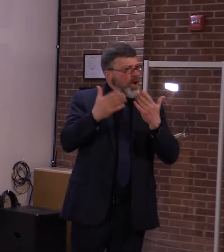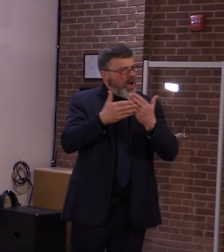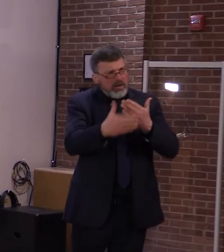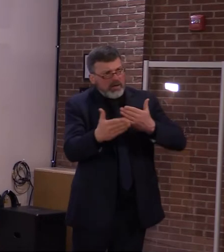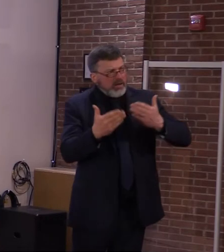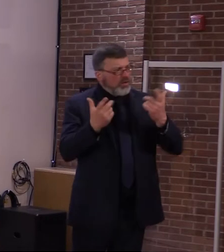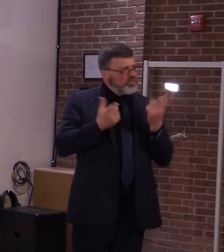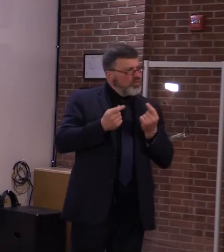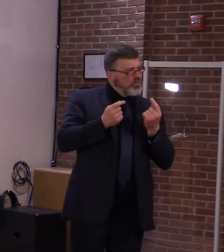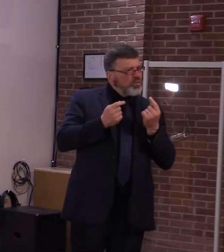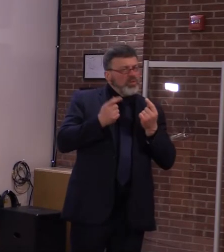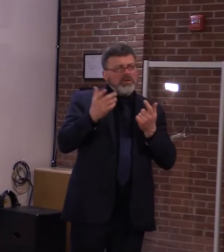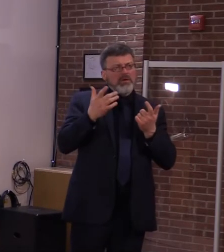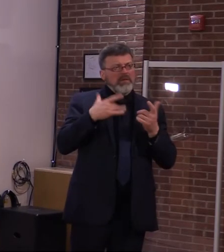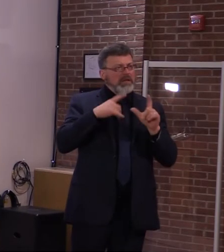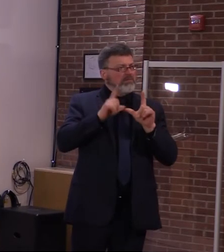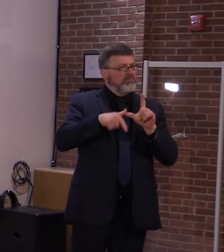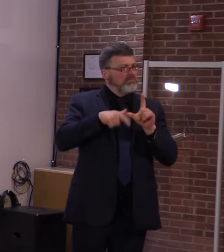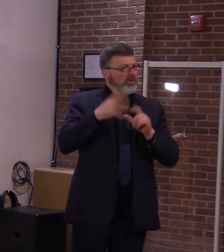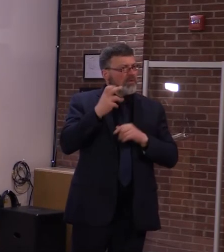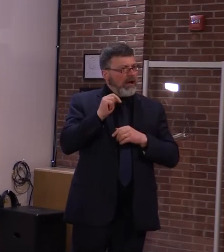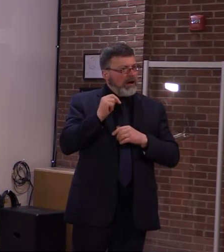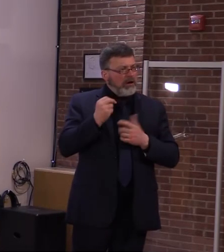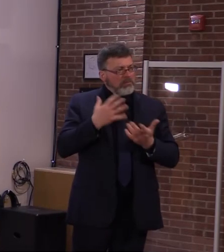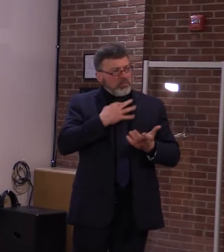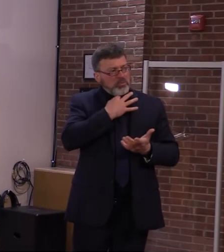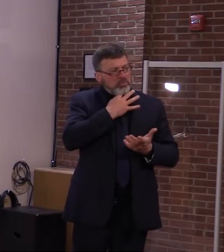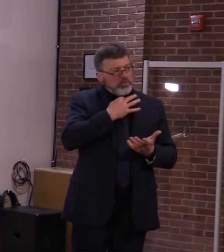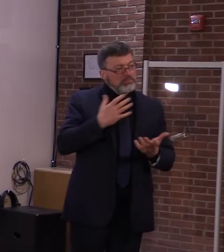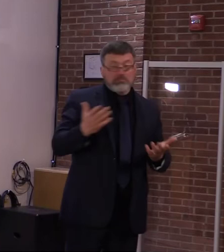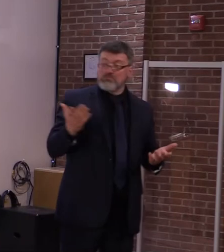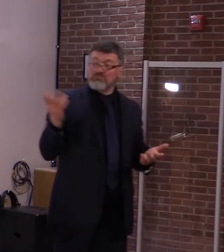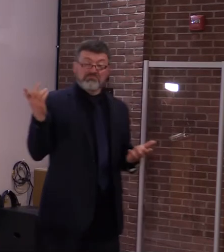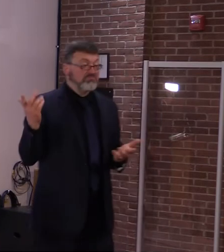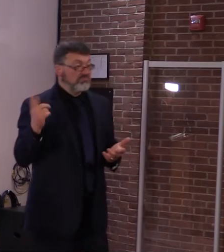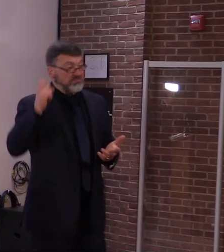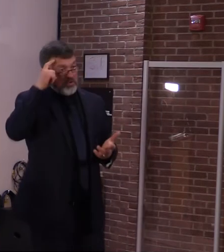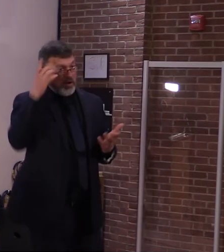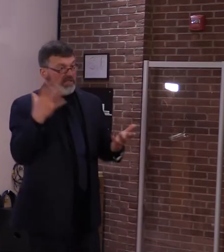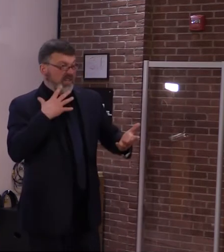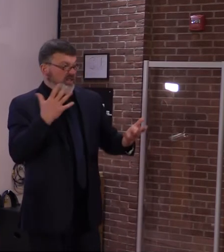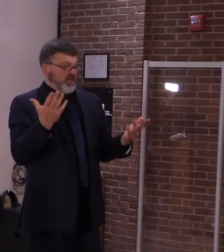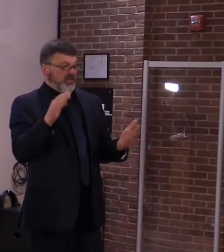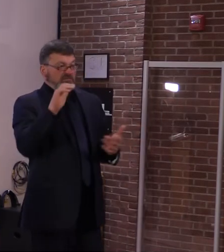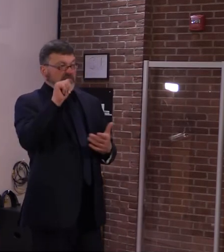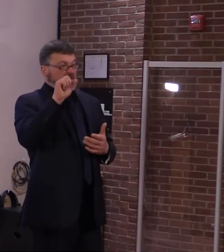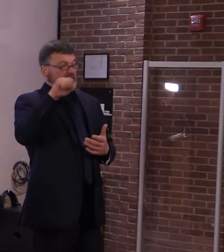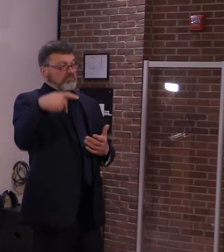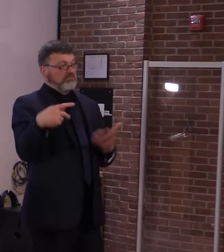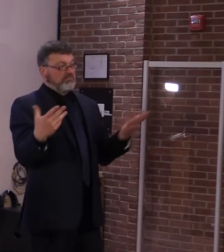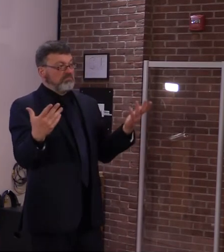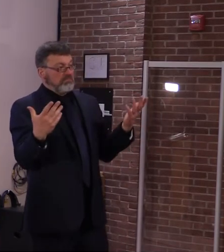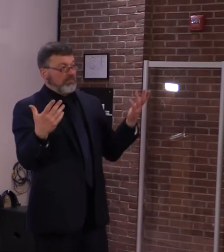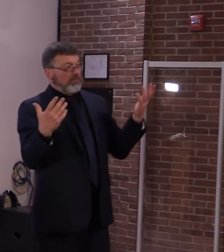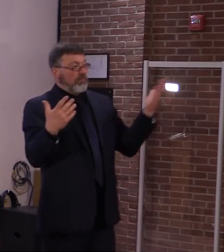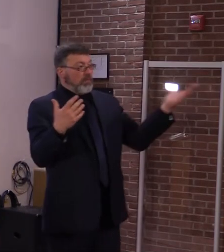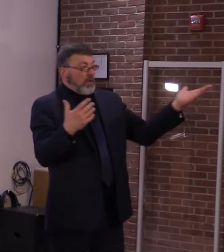that they're going to grant our request, although we're expecting they will. This means that they're going to hear this case.